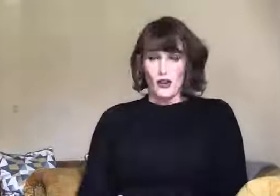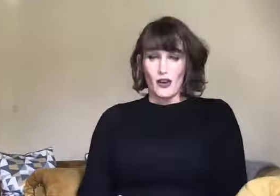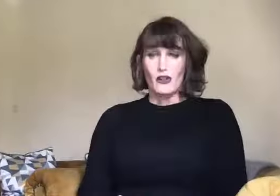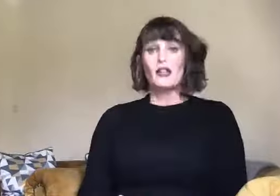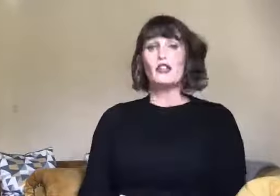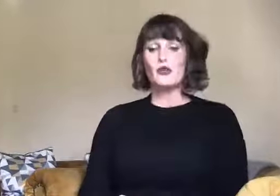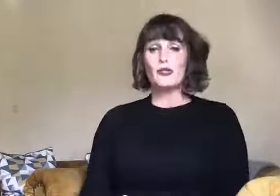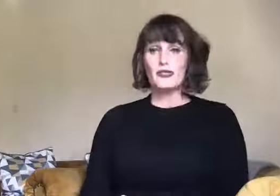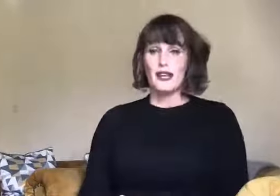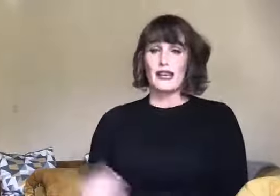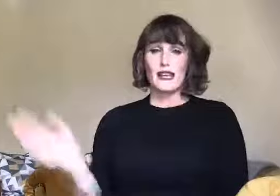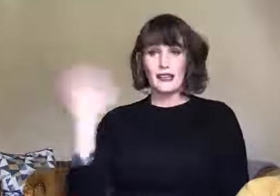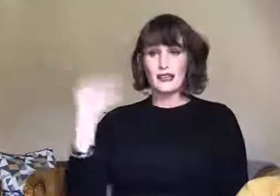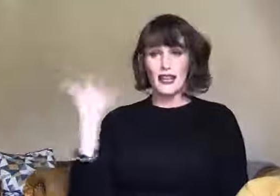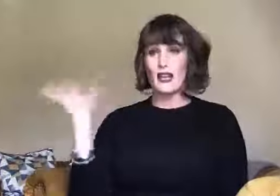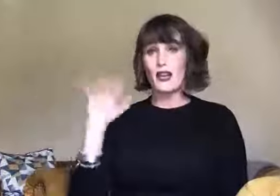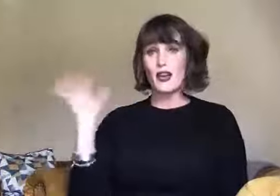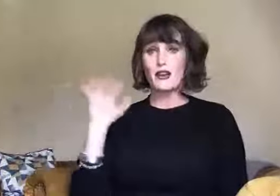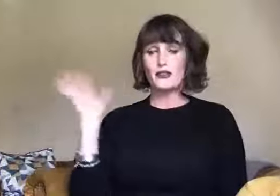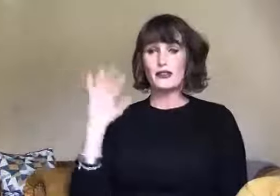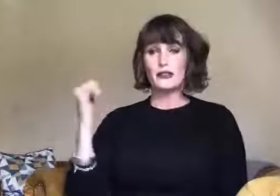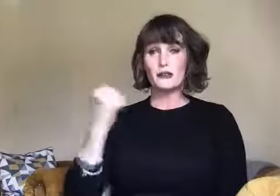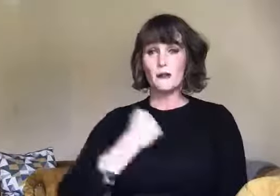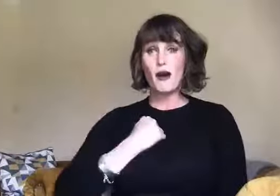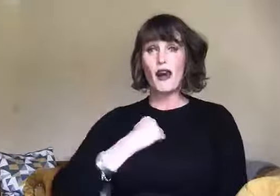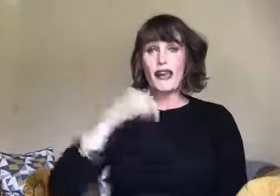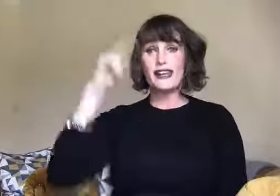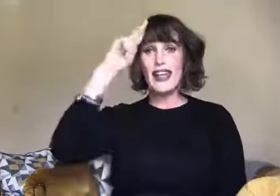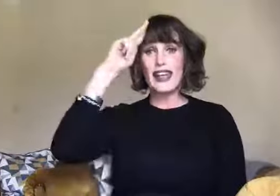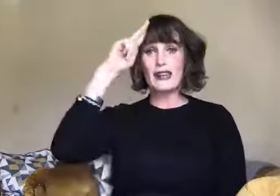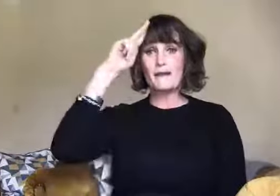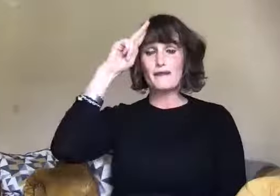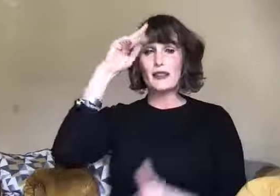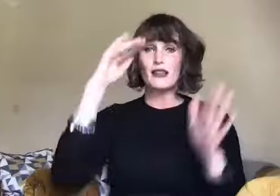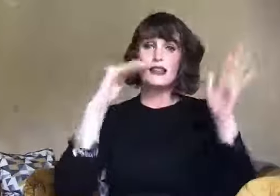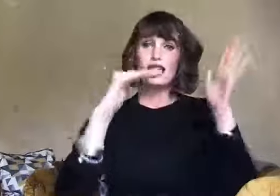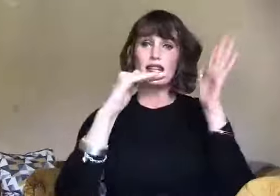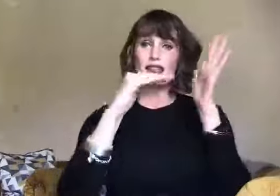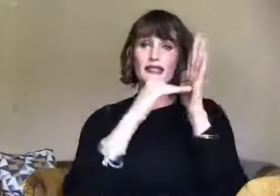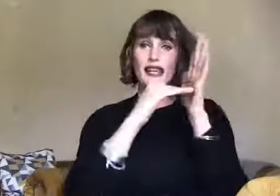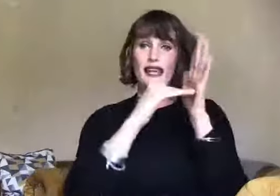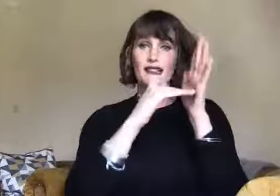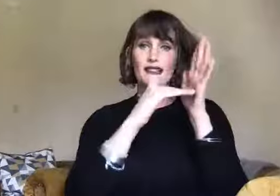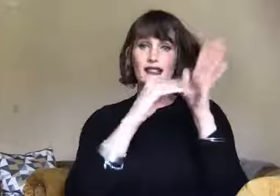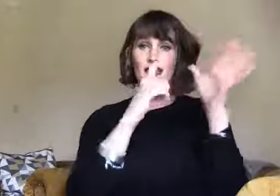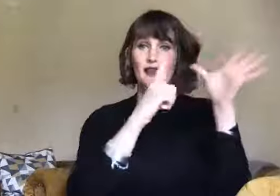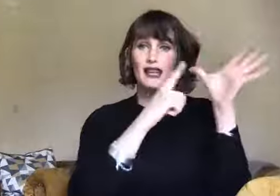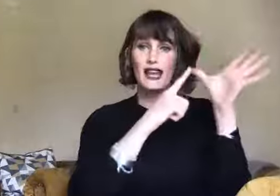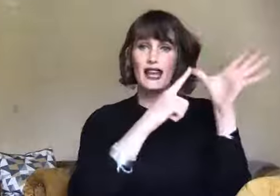Zara, you would say, hello, my name is